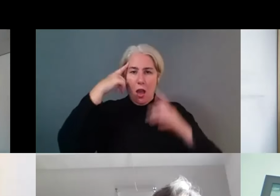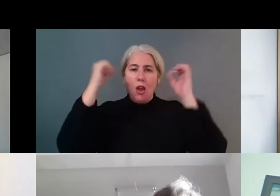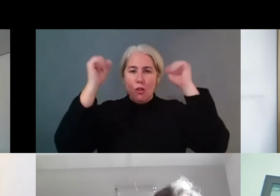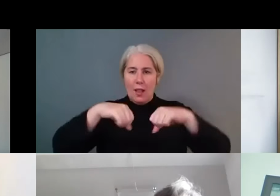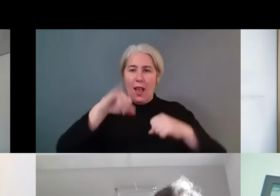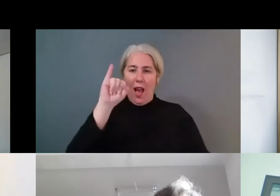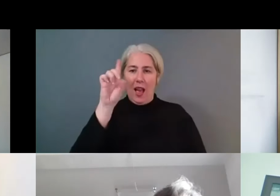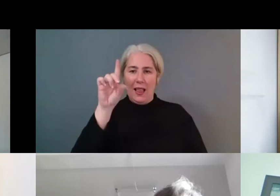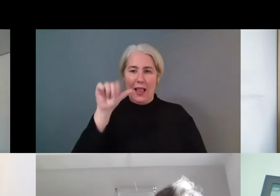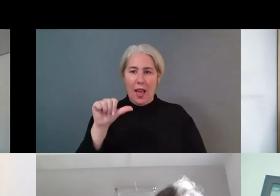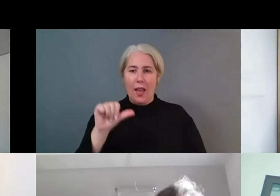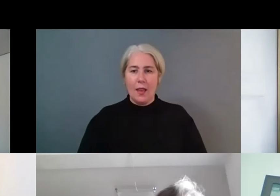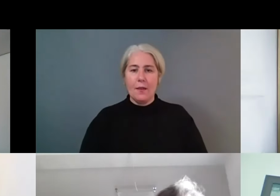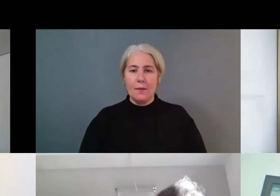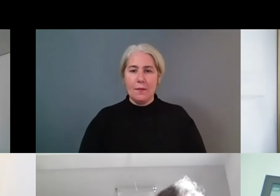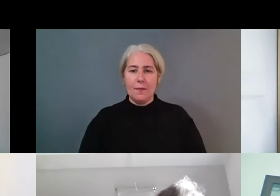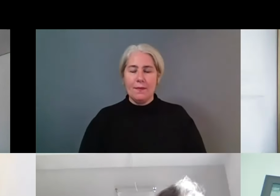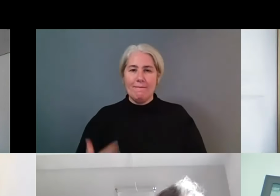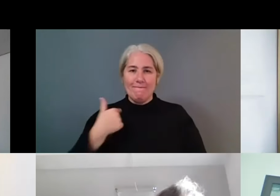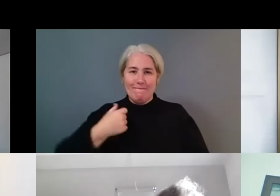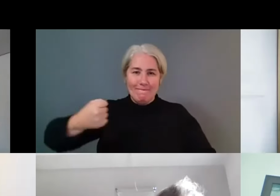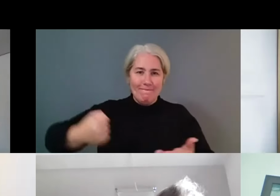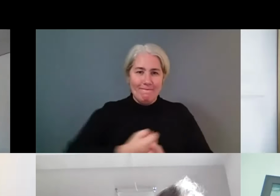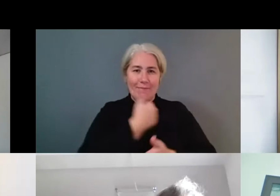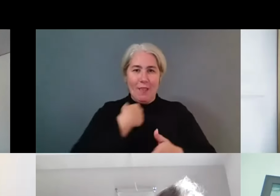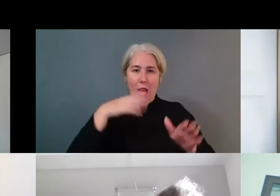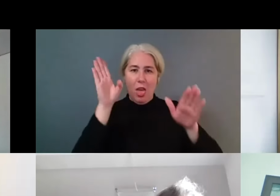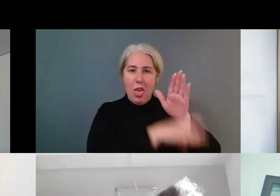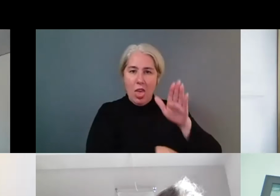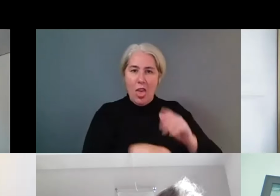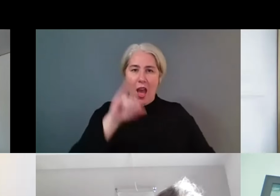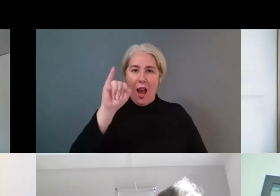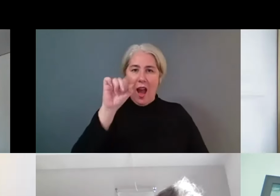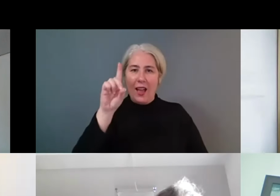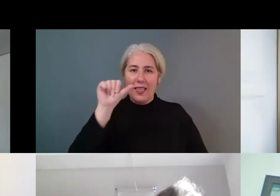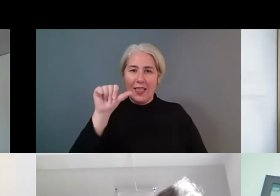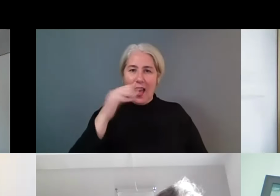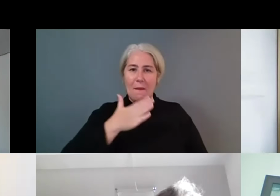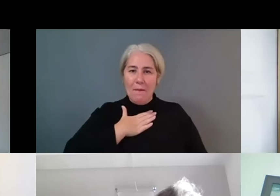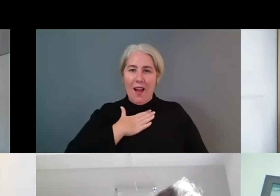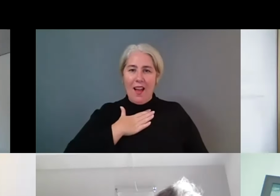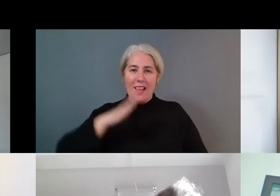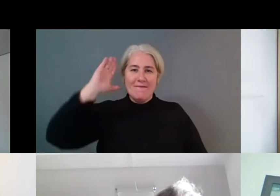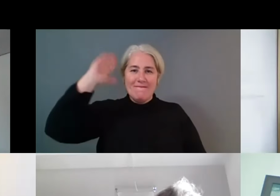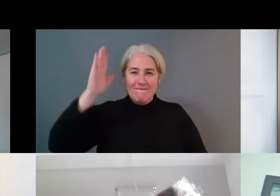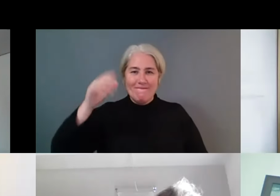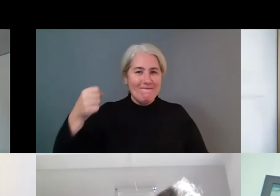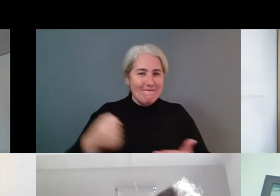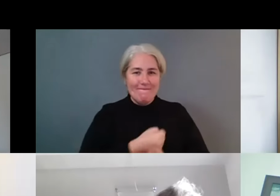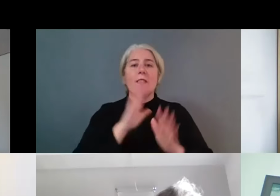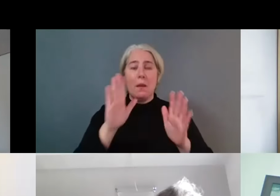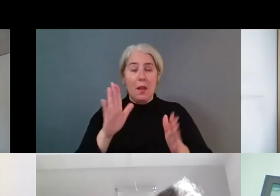missing about it in my presentation. That is true that International Disability Alliance